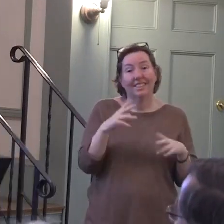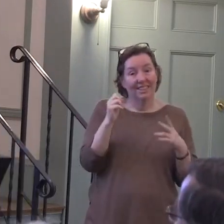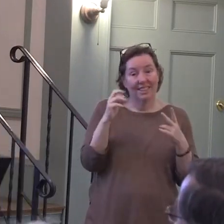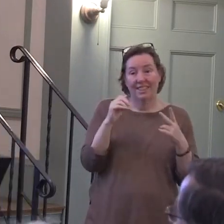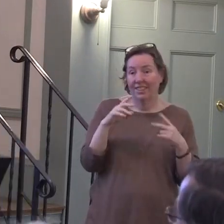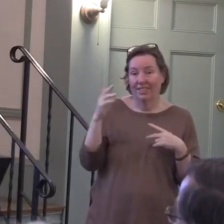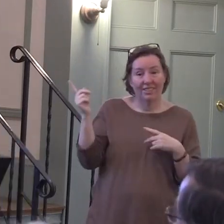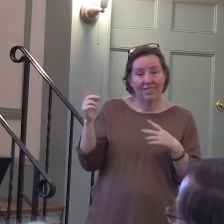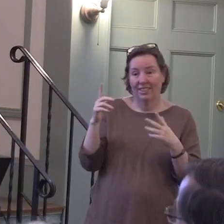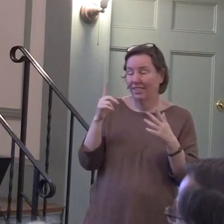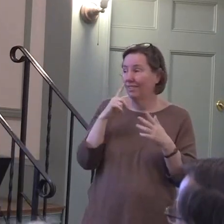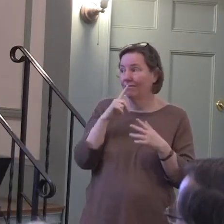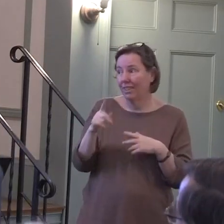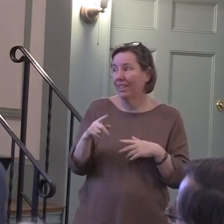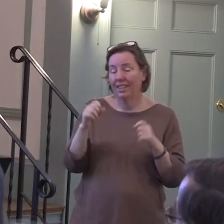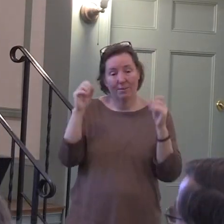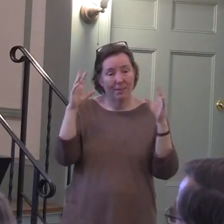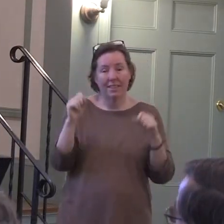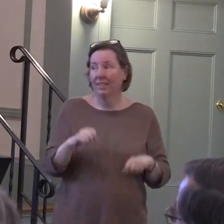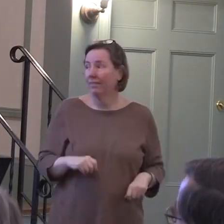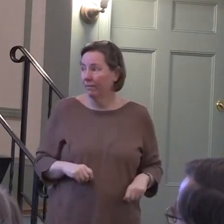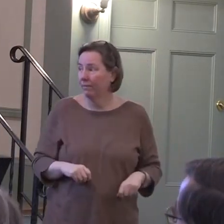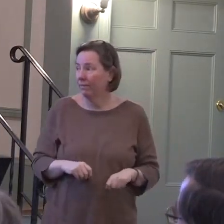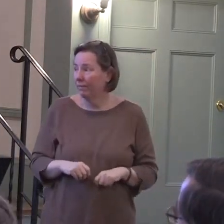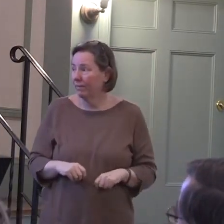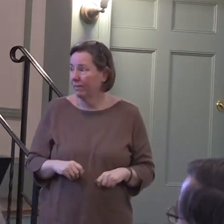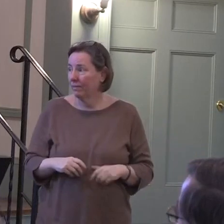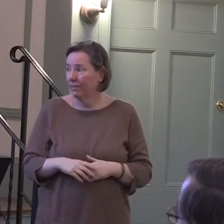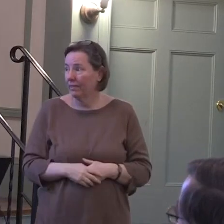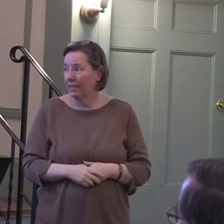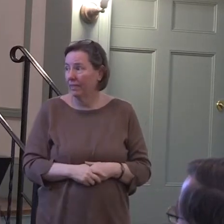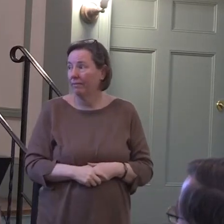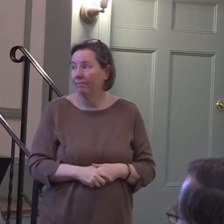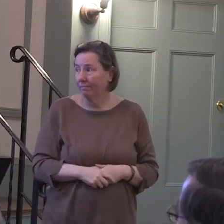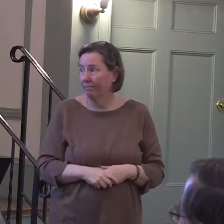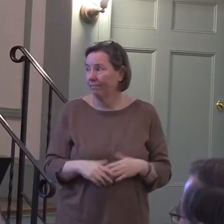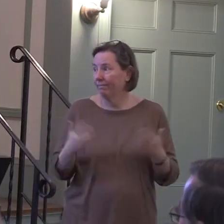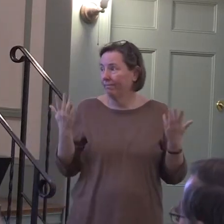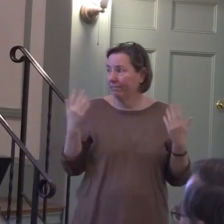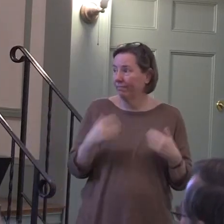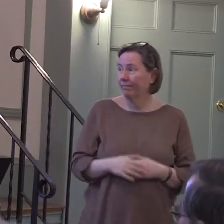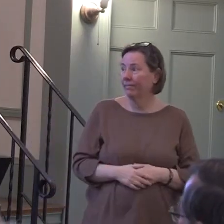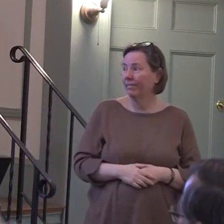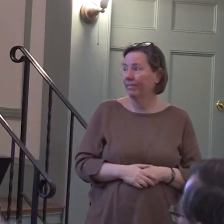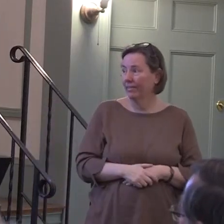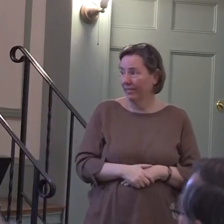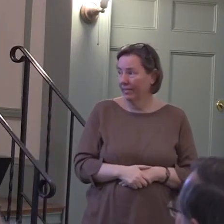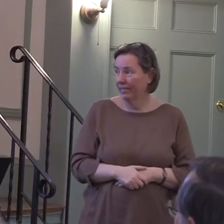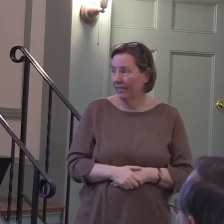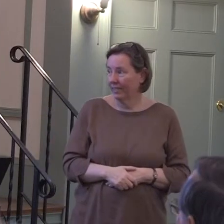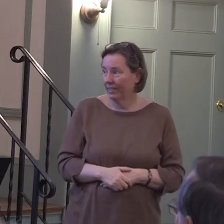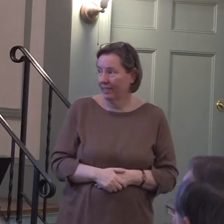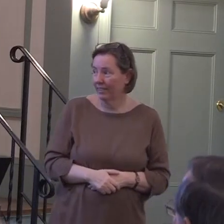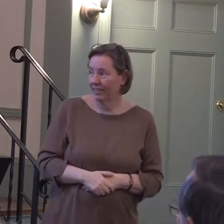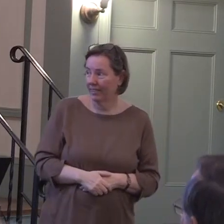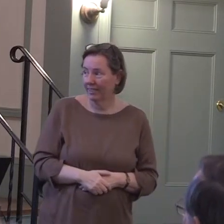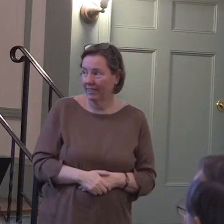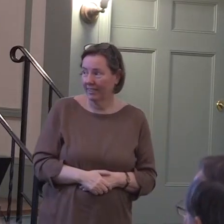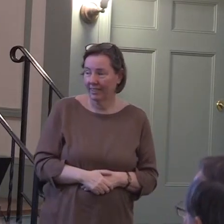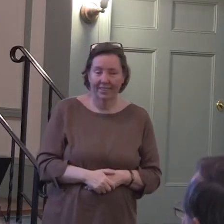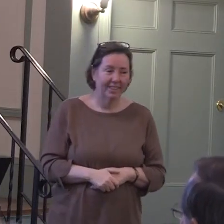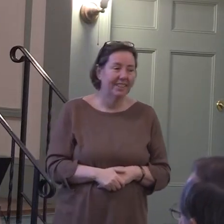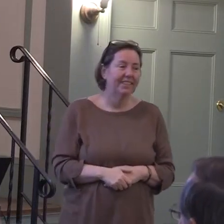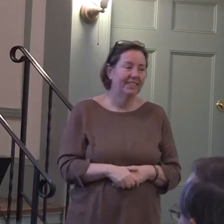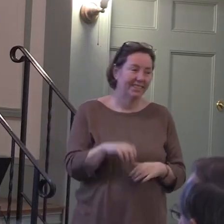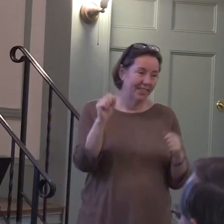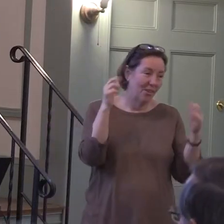And Yeah. it's truly amazing. I said before, we were the best kept secret. Hopefully, they're gonna pass us on to 5